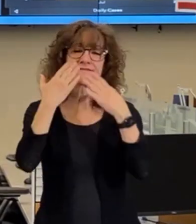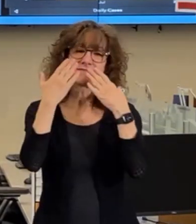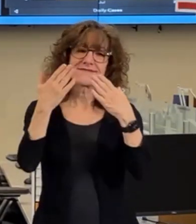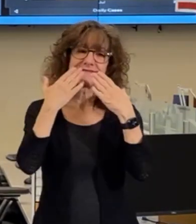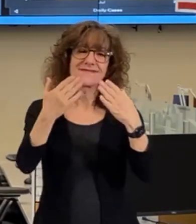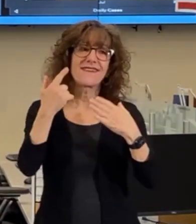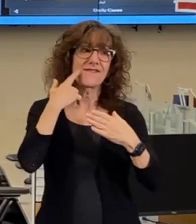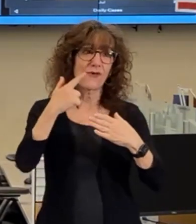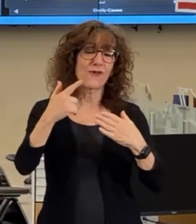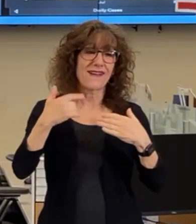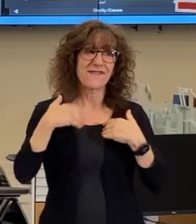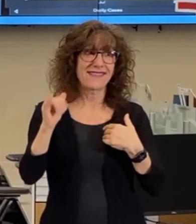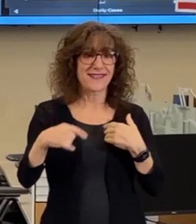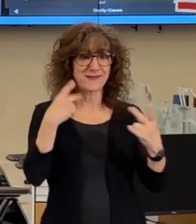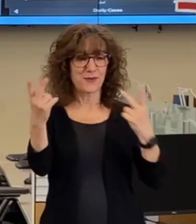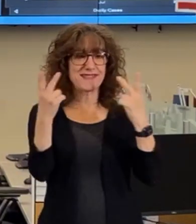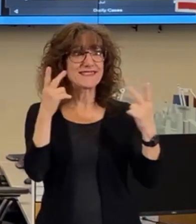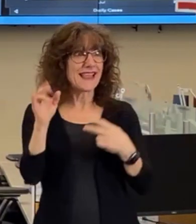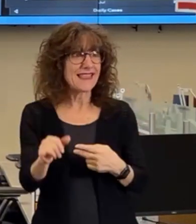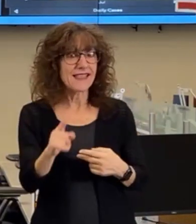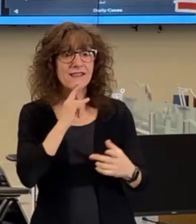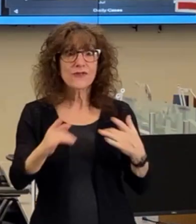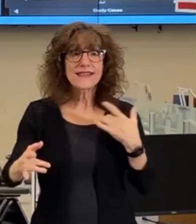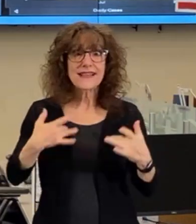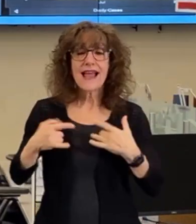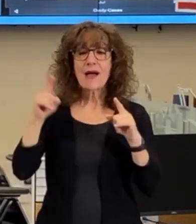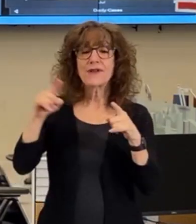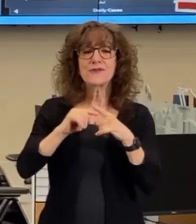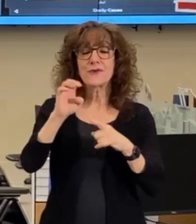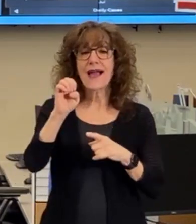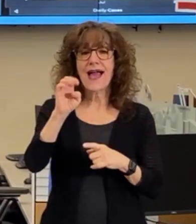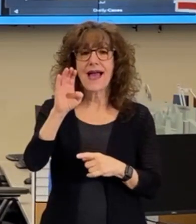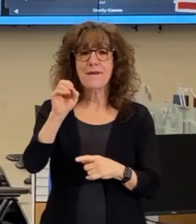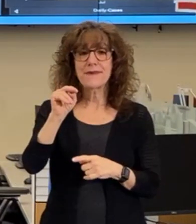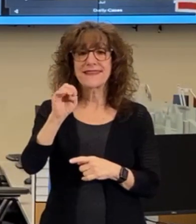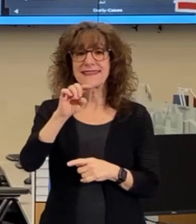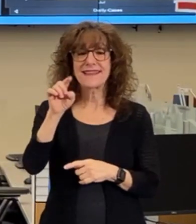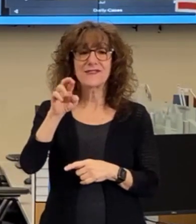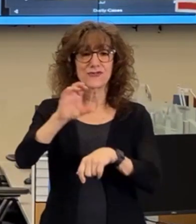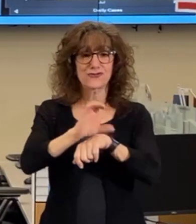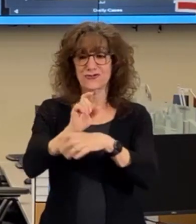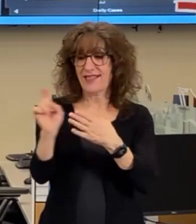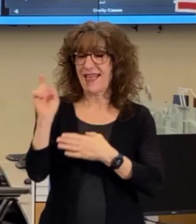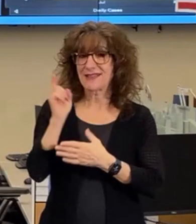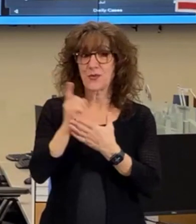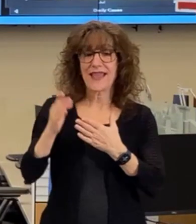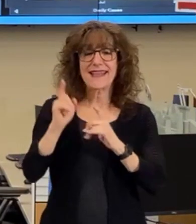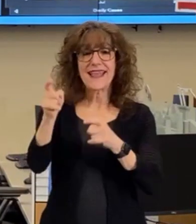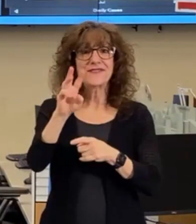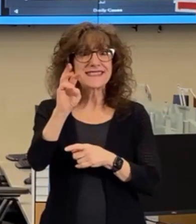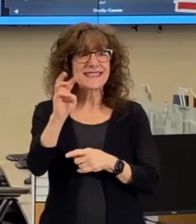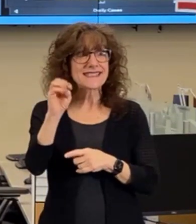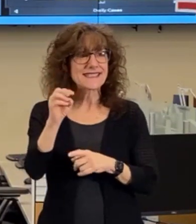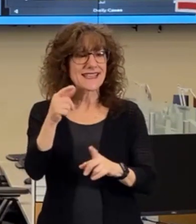it available. So that's what we're seeing, and that's what's really exciting. I was at Ebenezer Church last weekend, where we gave out 60